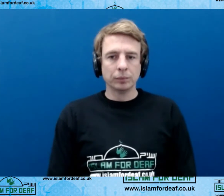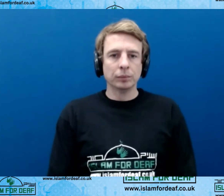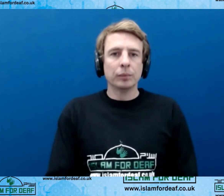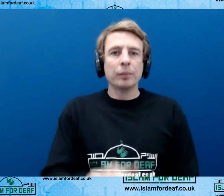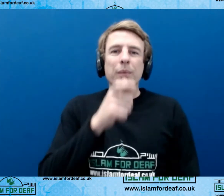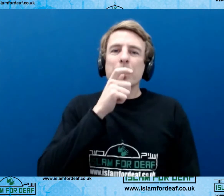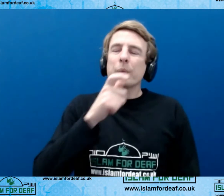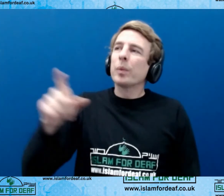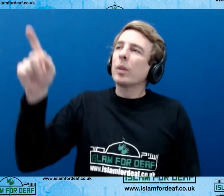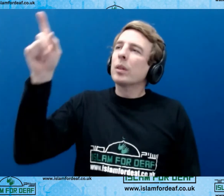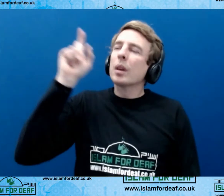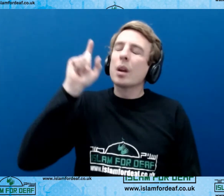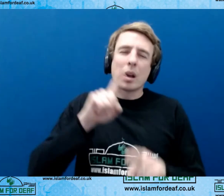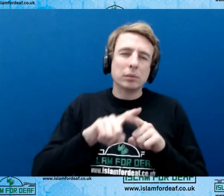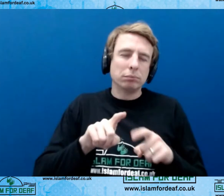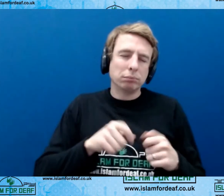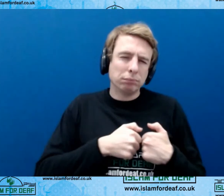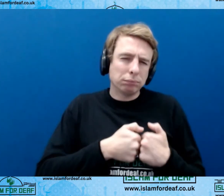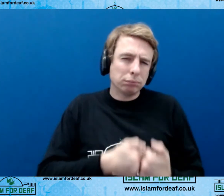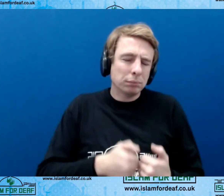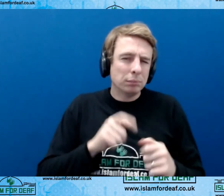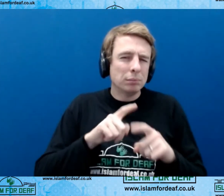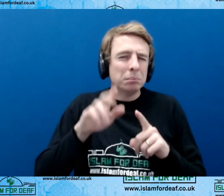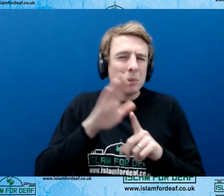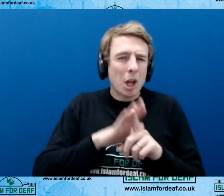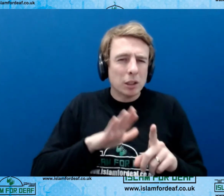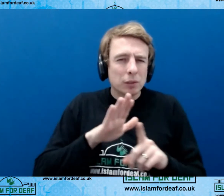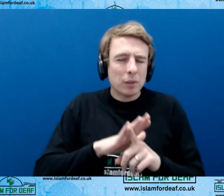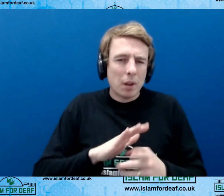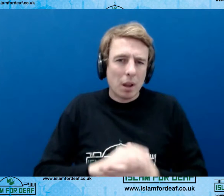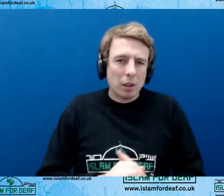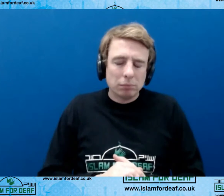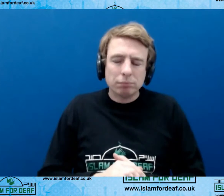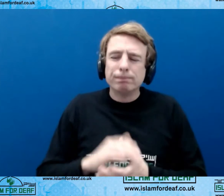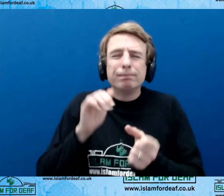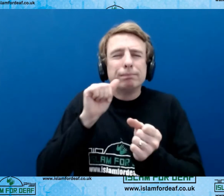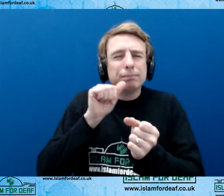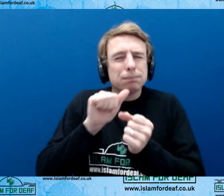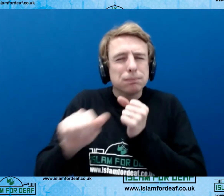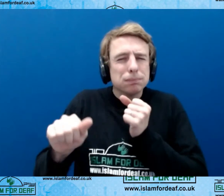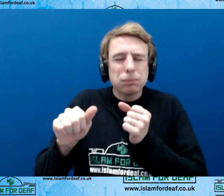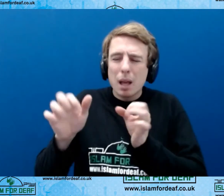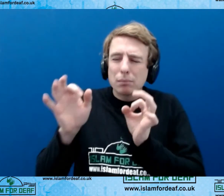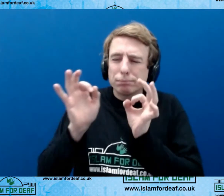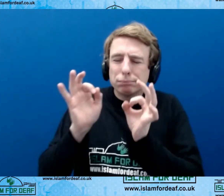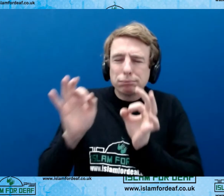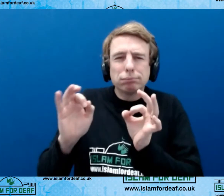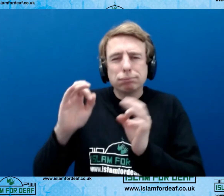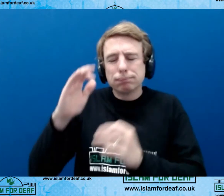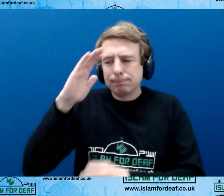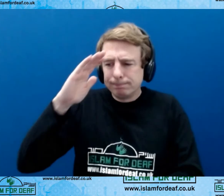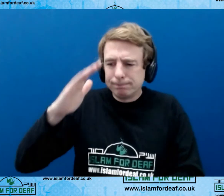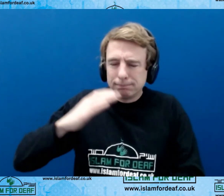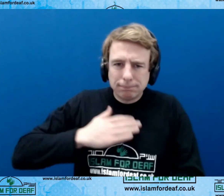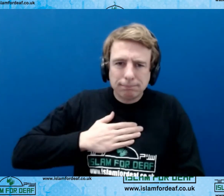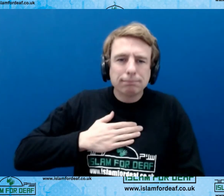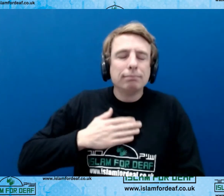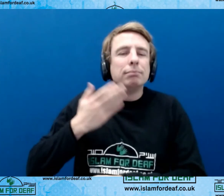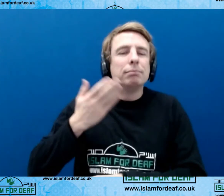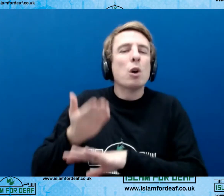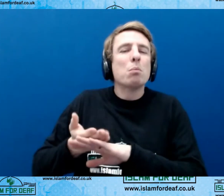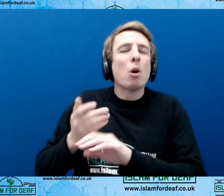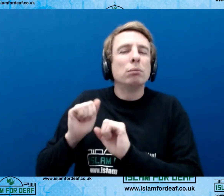Most Merciful, and may the best, most excellent and complete prayers and salutations be showered upon our Prophet Muhammad and upon his family